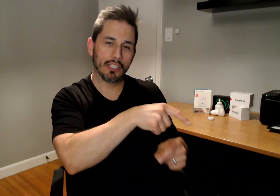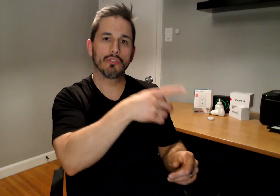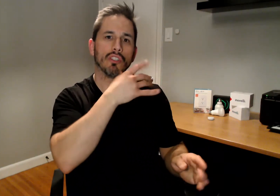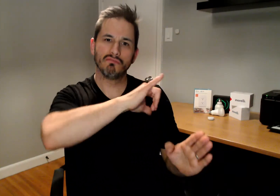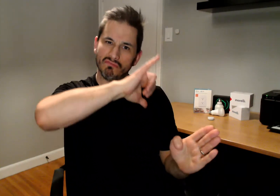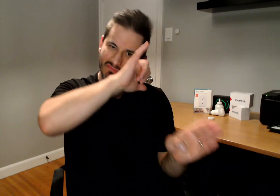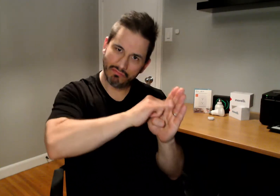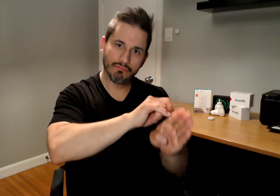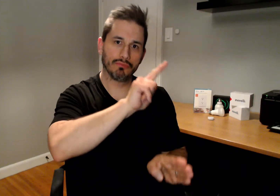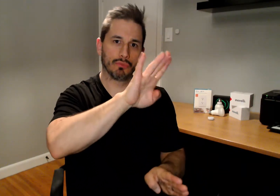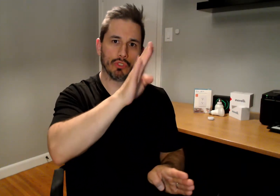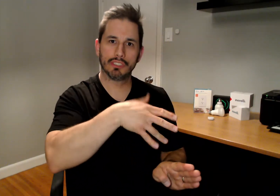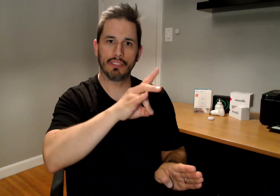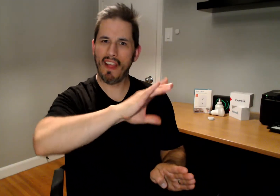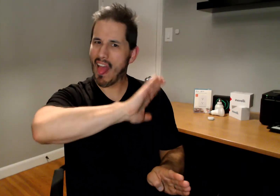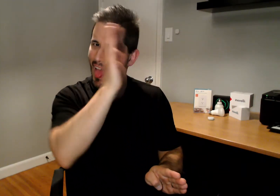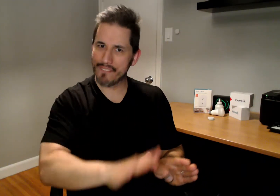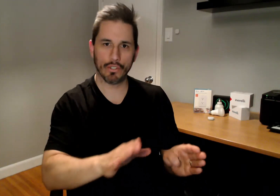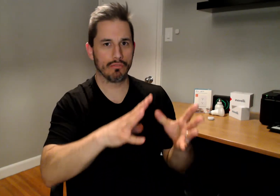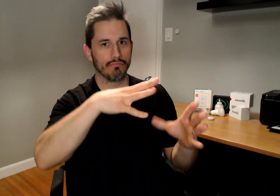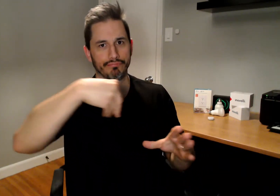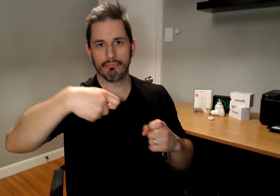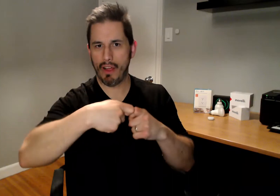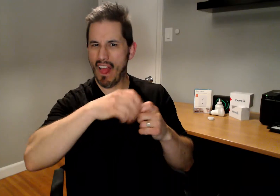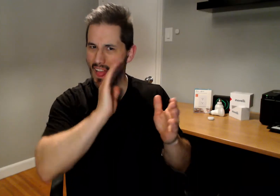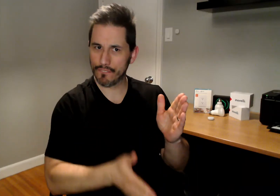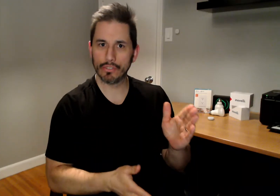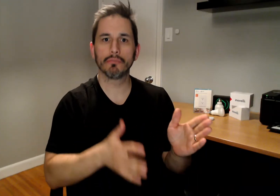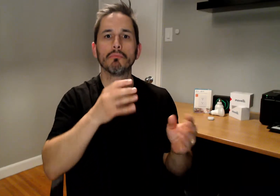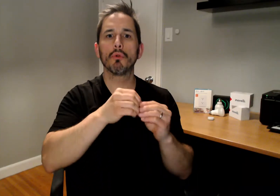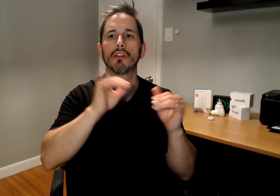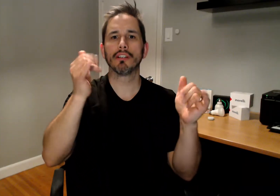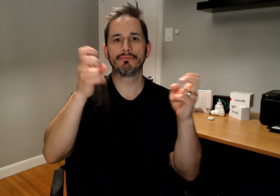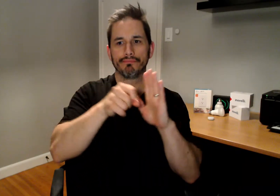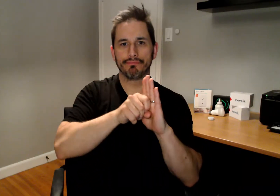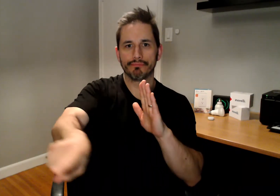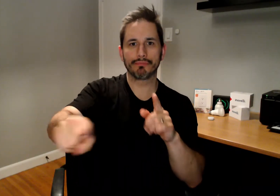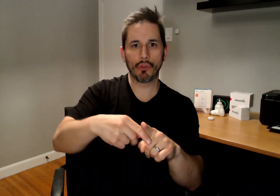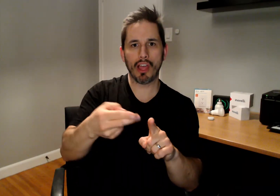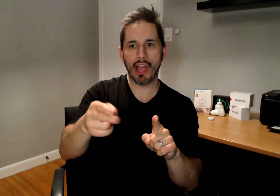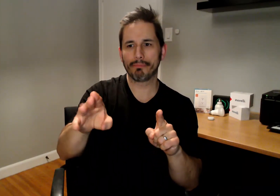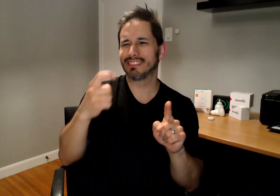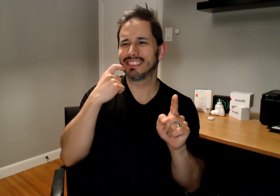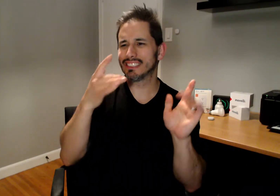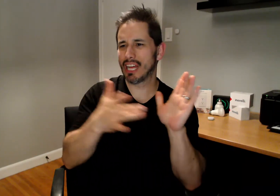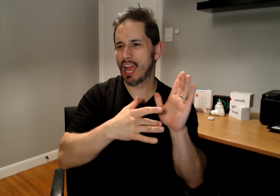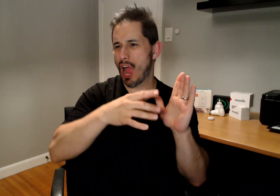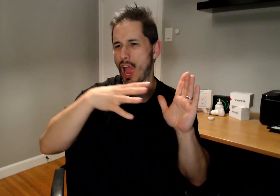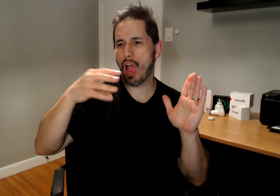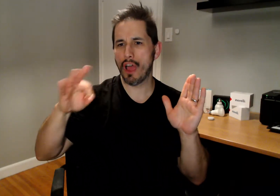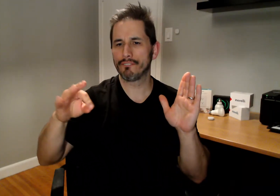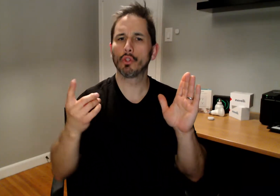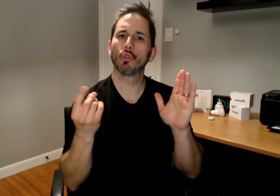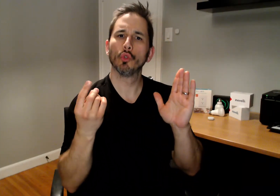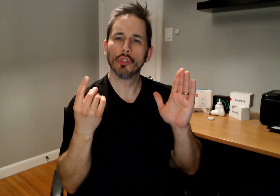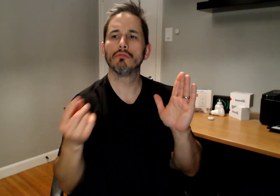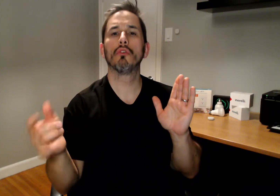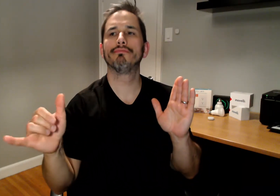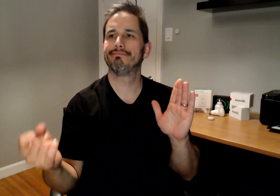The smart switch is getting power from the system 24/7. What it does when you hit the button is that it'll send that